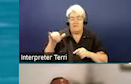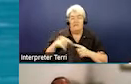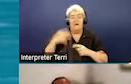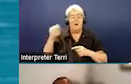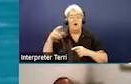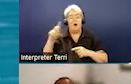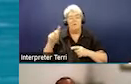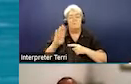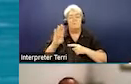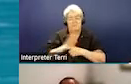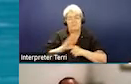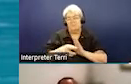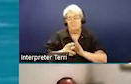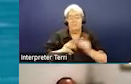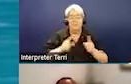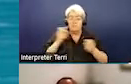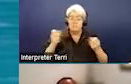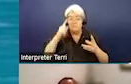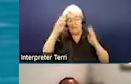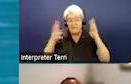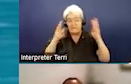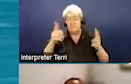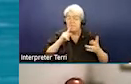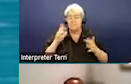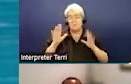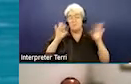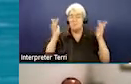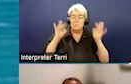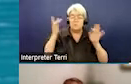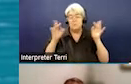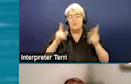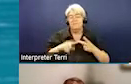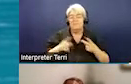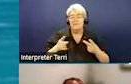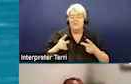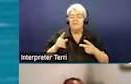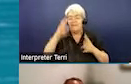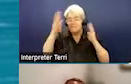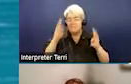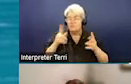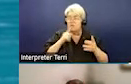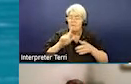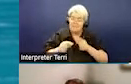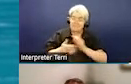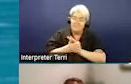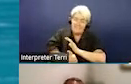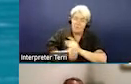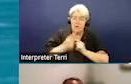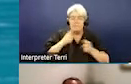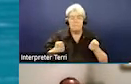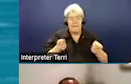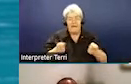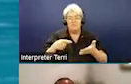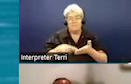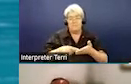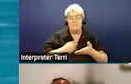innovations as sexy and mysterious, but innovation is a discipline to be mastered and managed. It is hard work. Getting good at